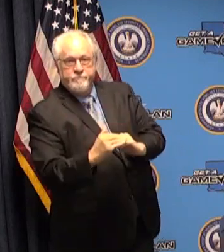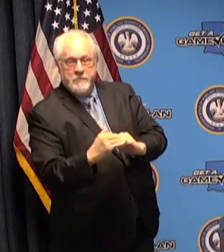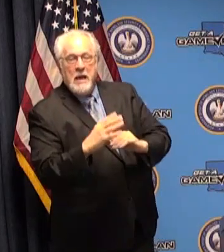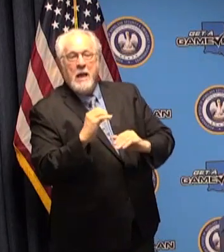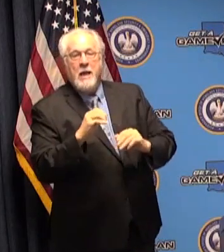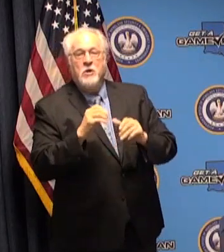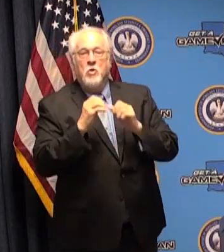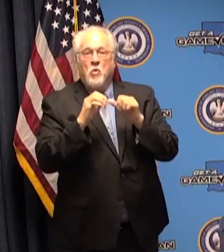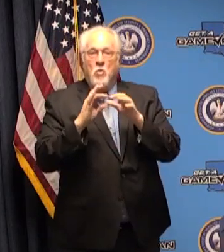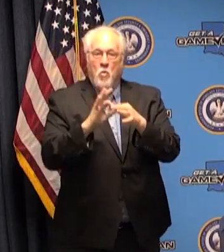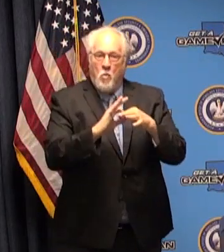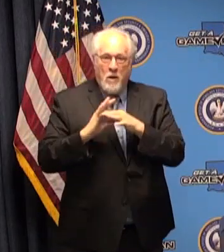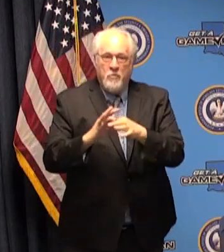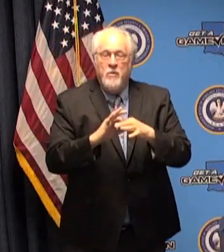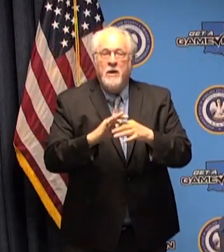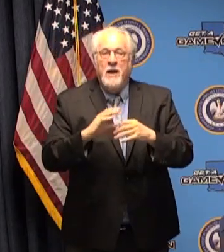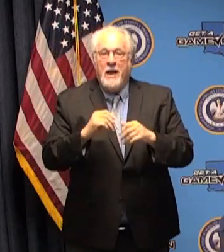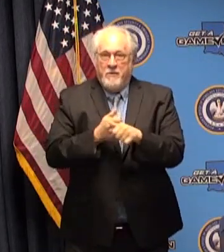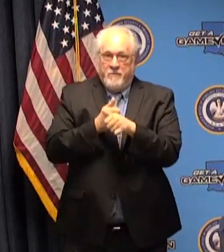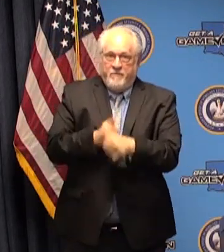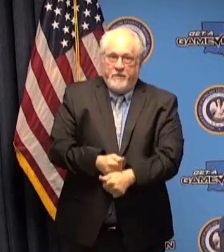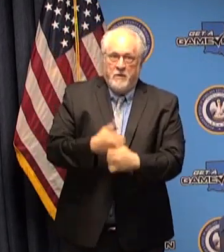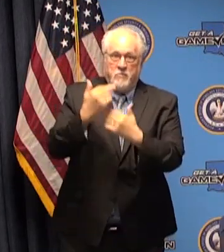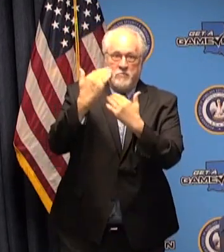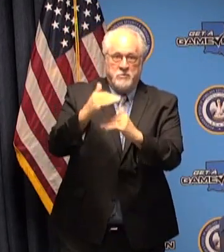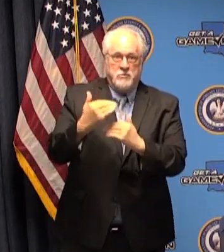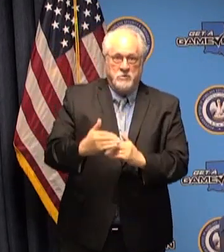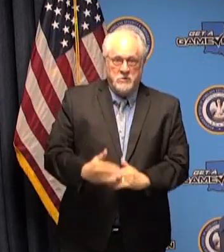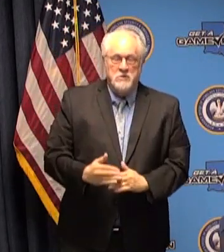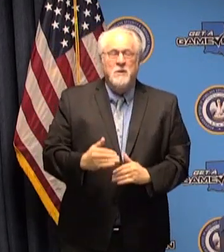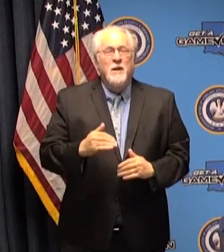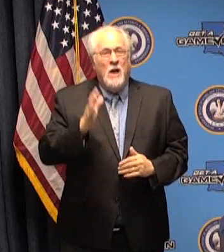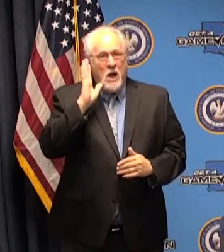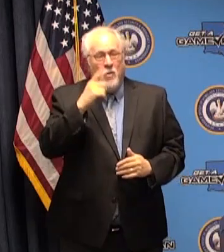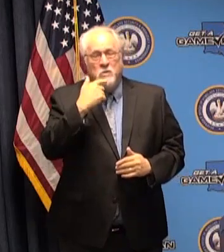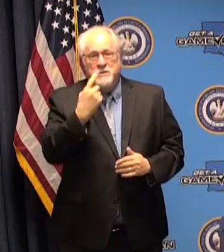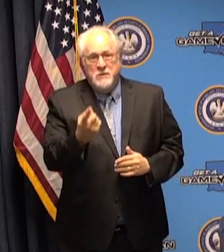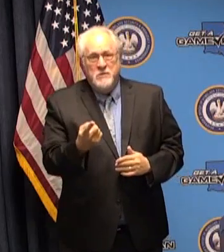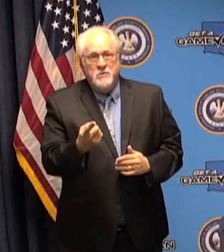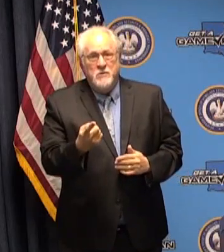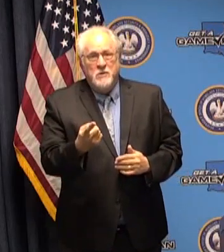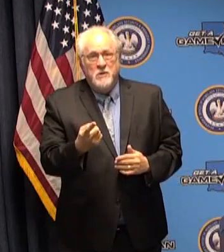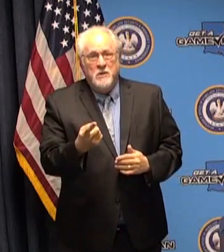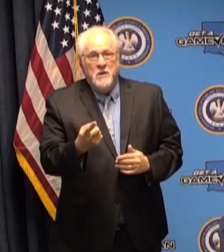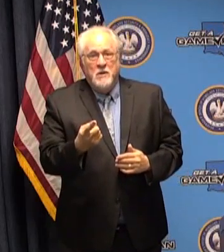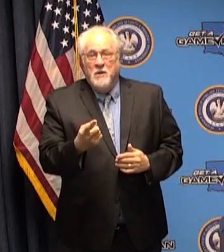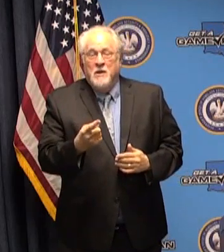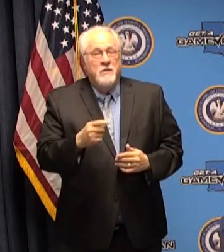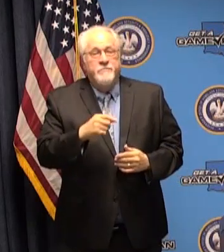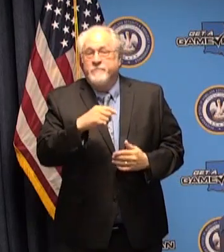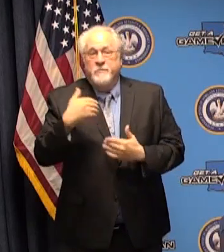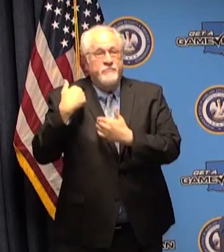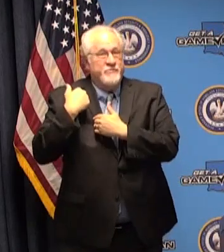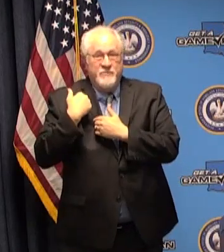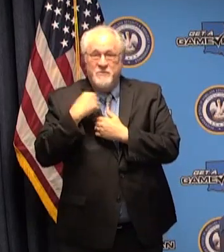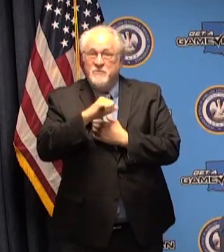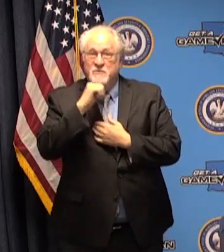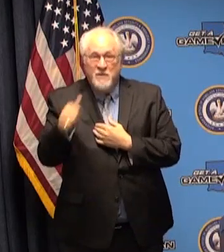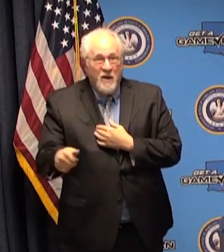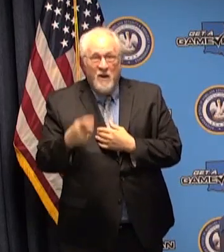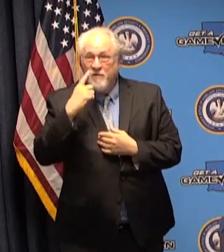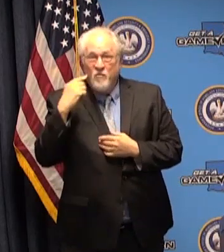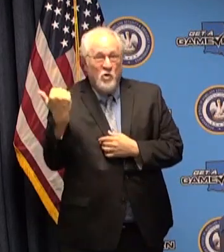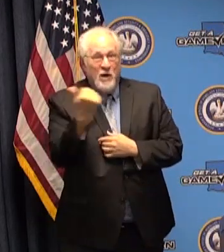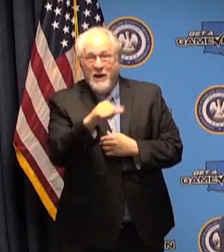and cooperate and adhere to the restrictions. And I will say that it is completely irresponsible